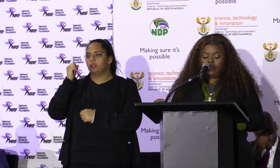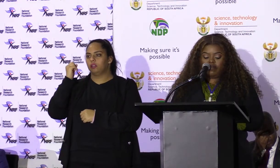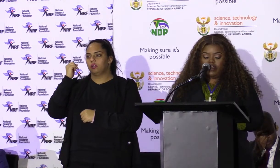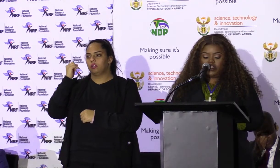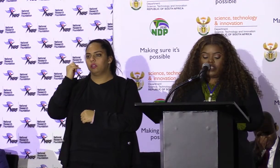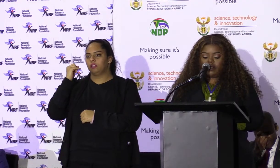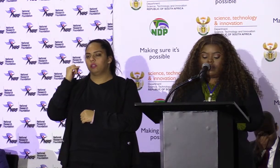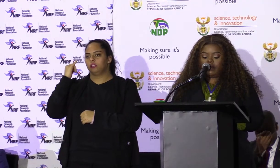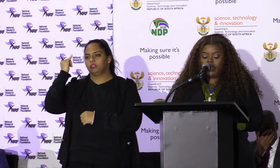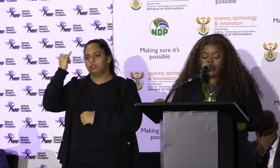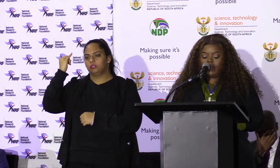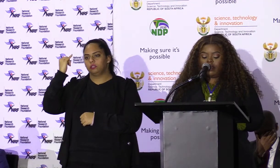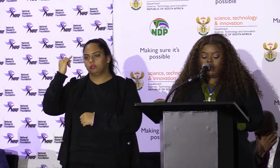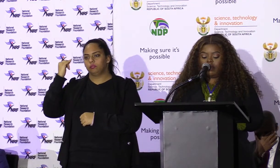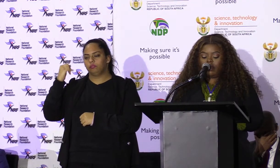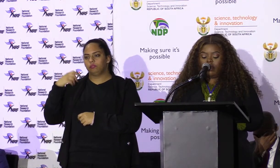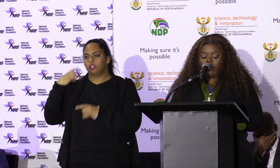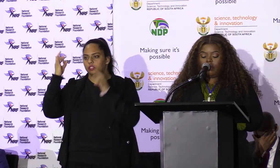Astronomical